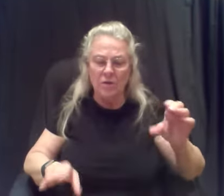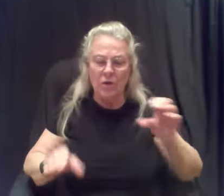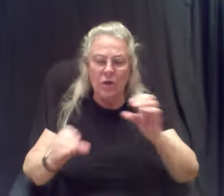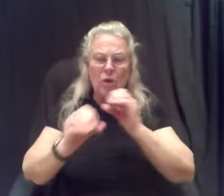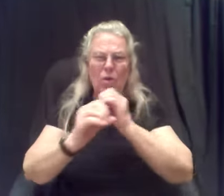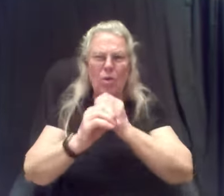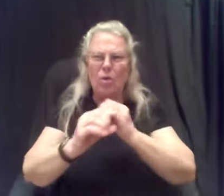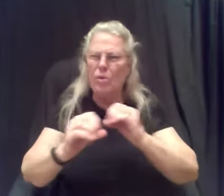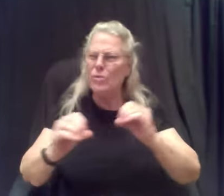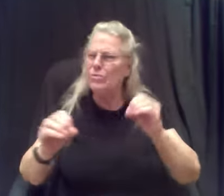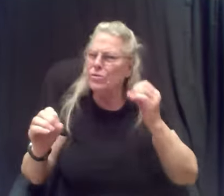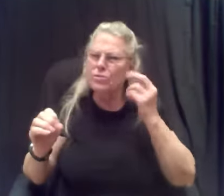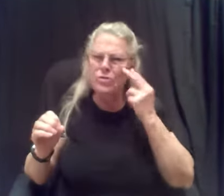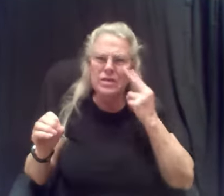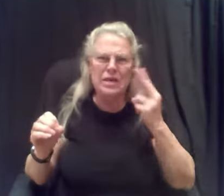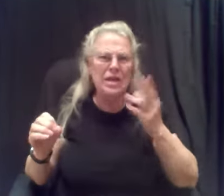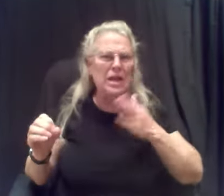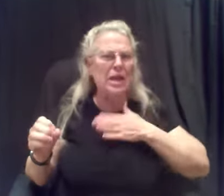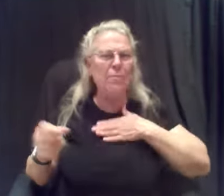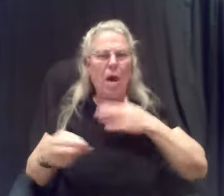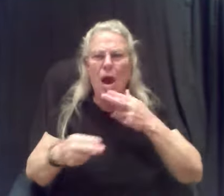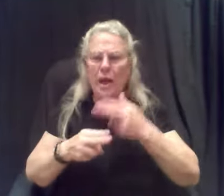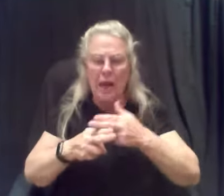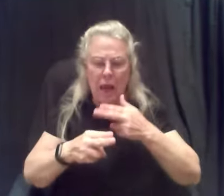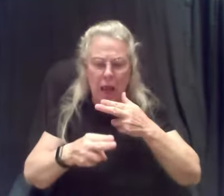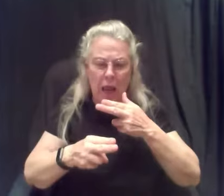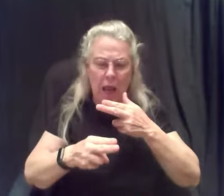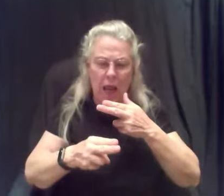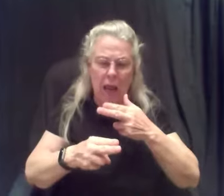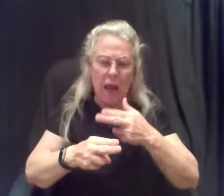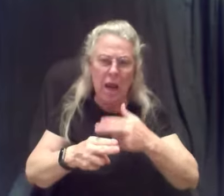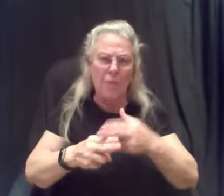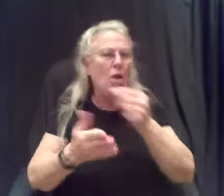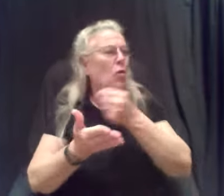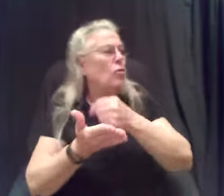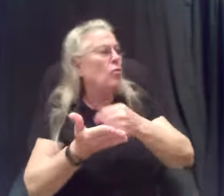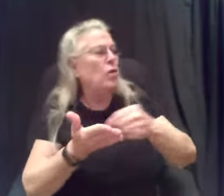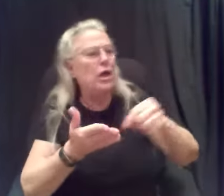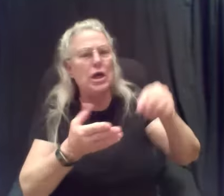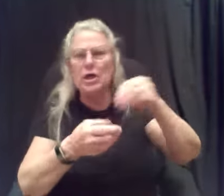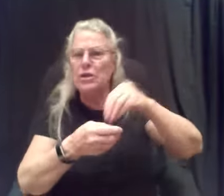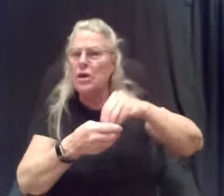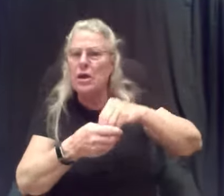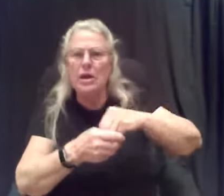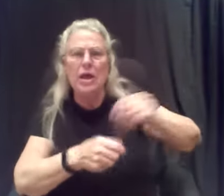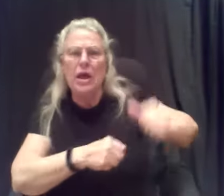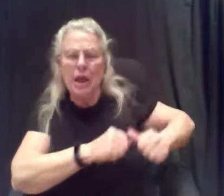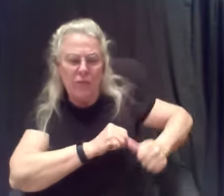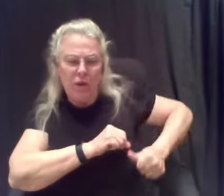Oh, to see my name written in the